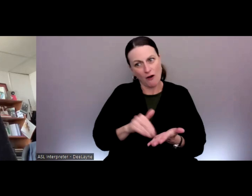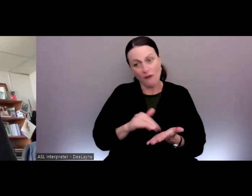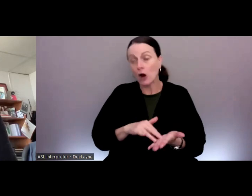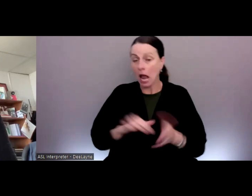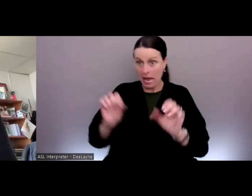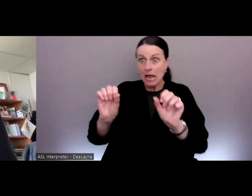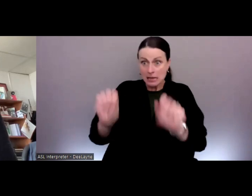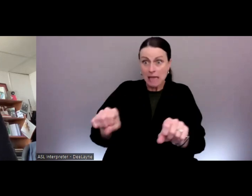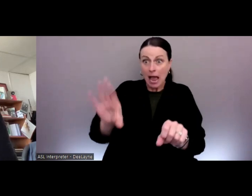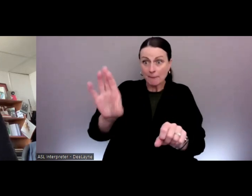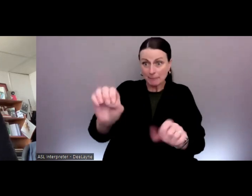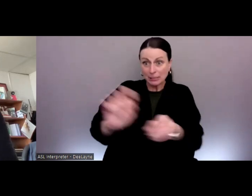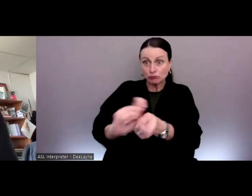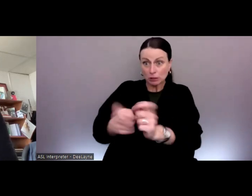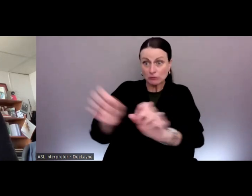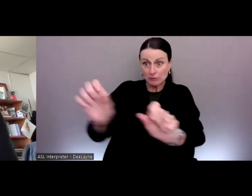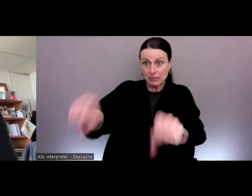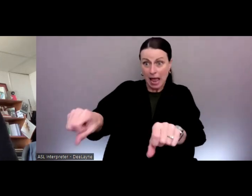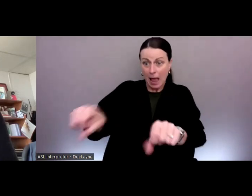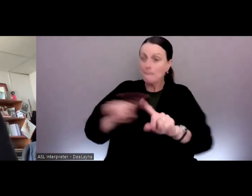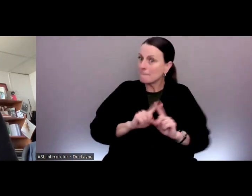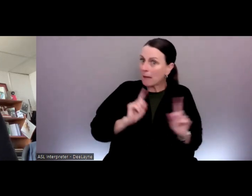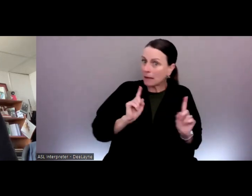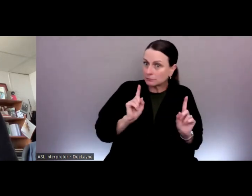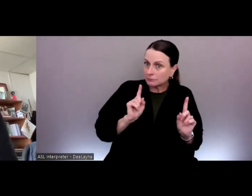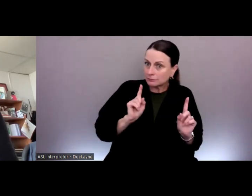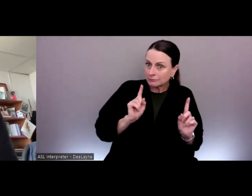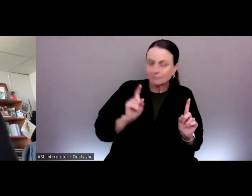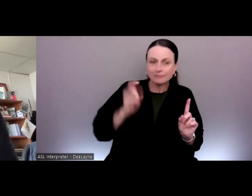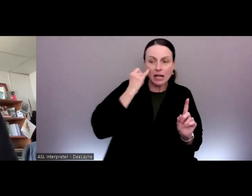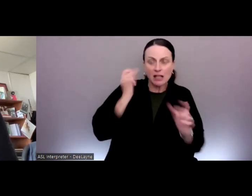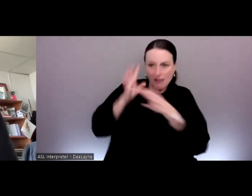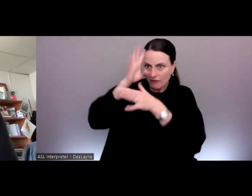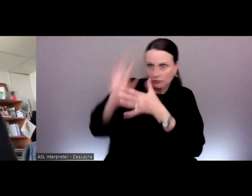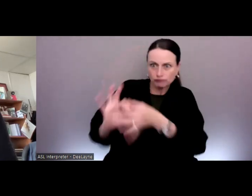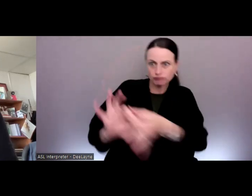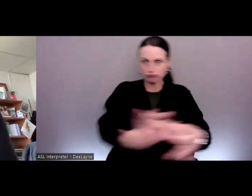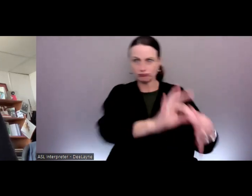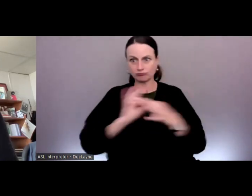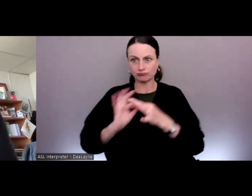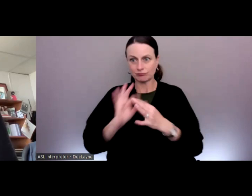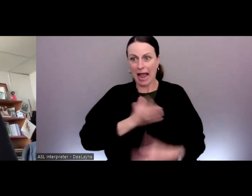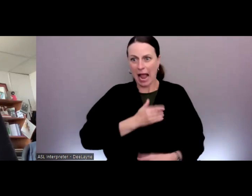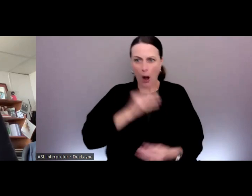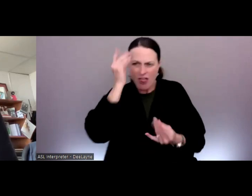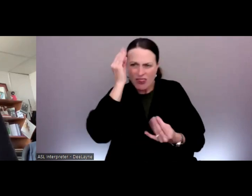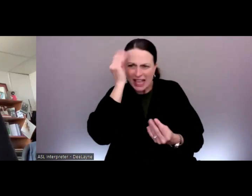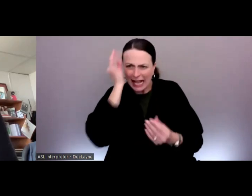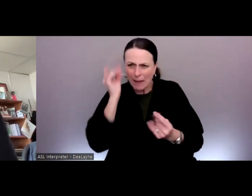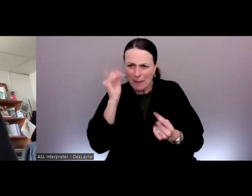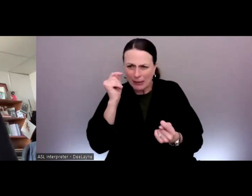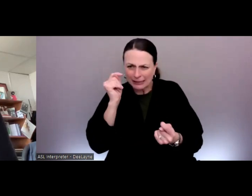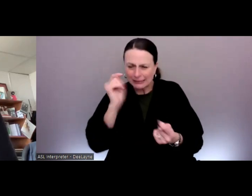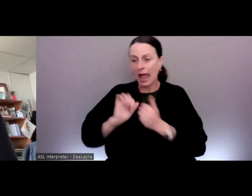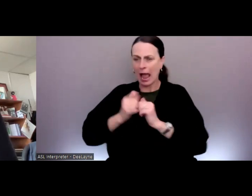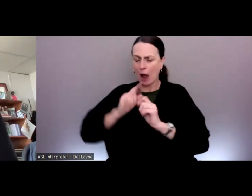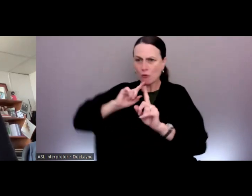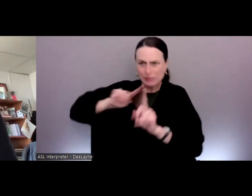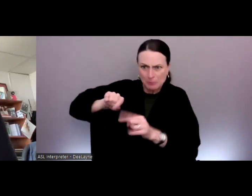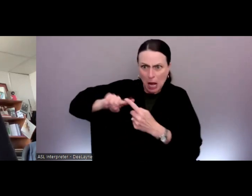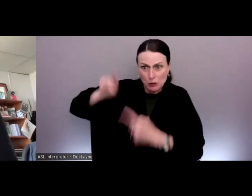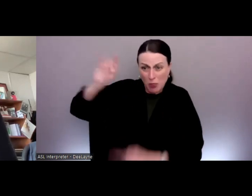be changed, but only if our collective thinking about it and how we respond to it changes.